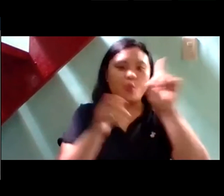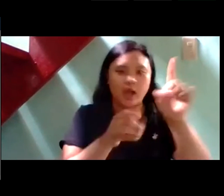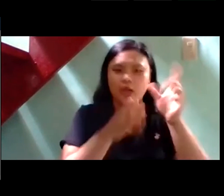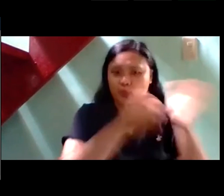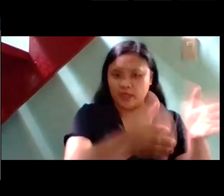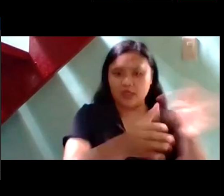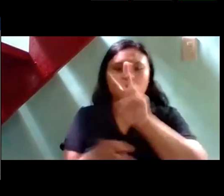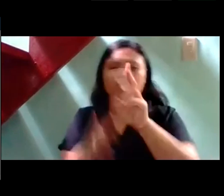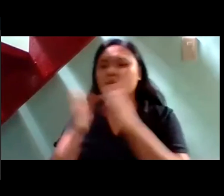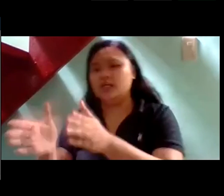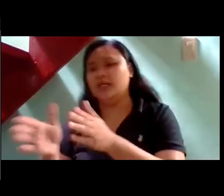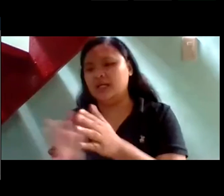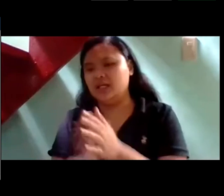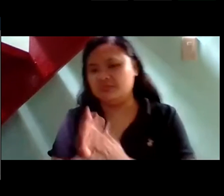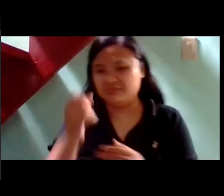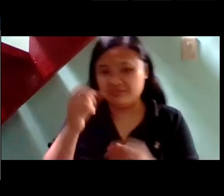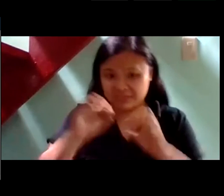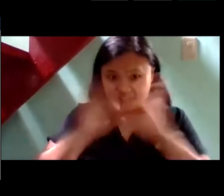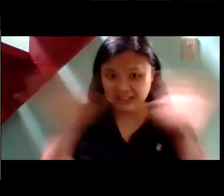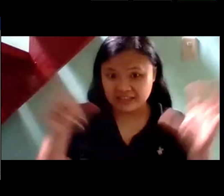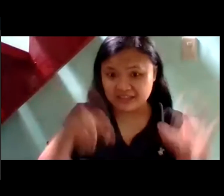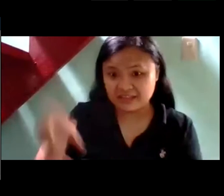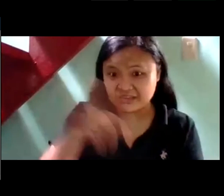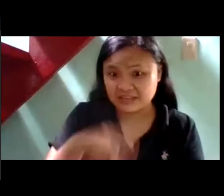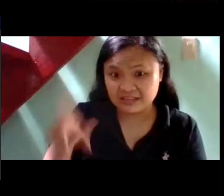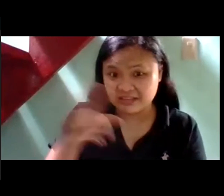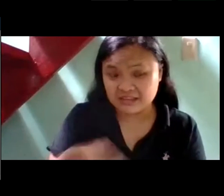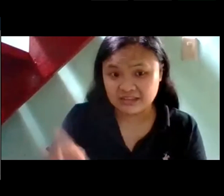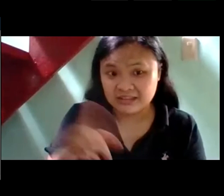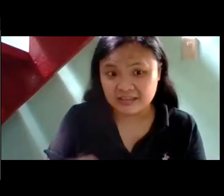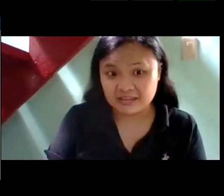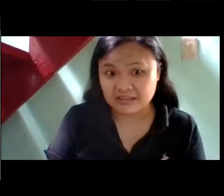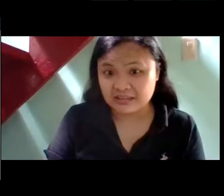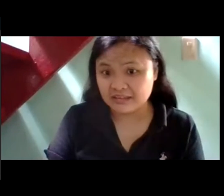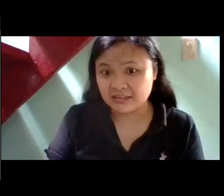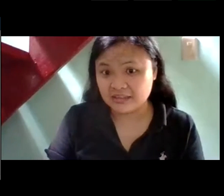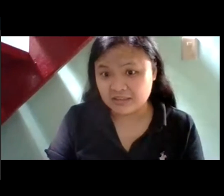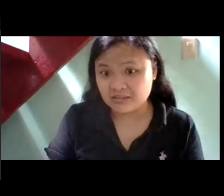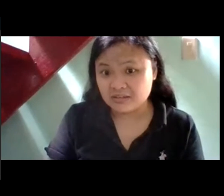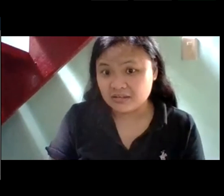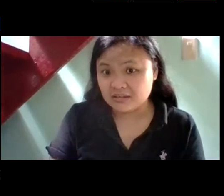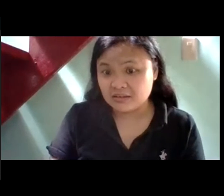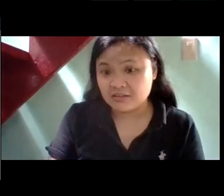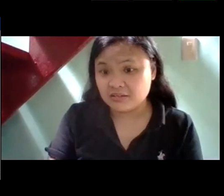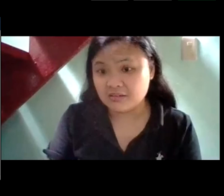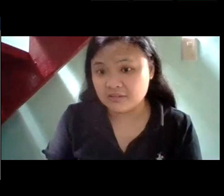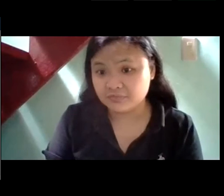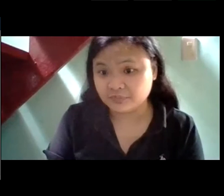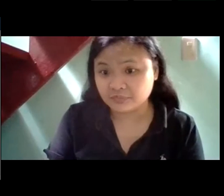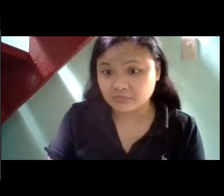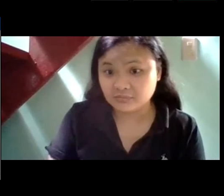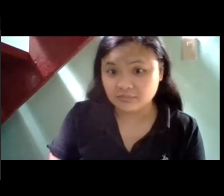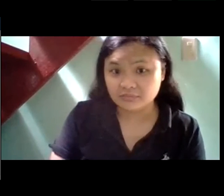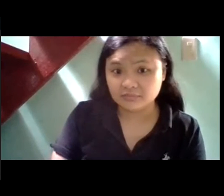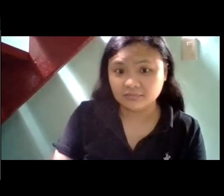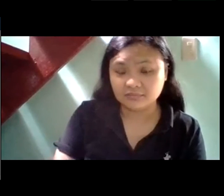two predicates. So that's what Woody was explaining to us. For me, it's clear. So I just want to make sure that everybody else got